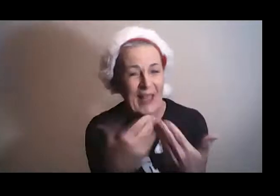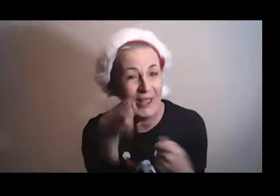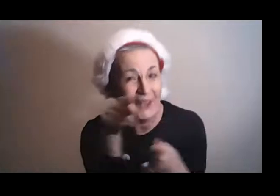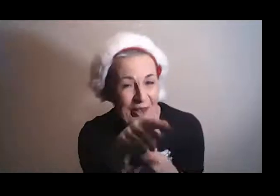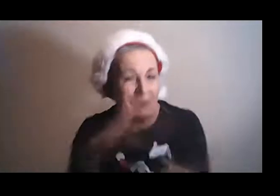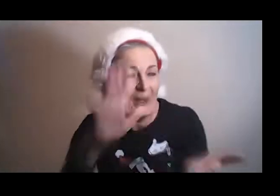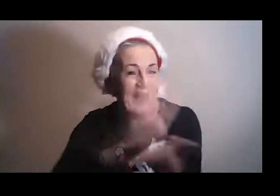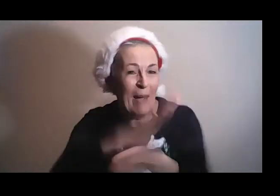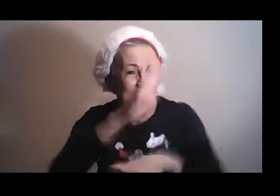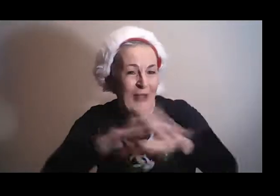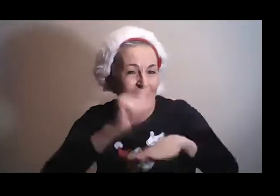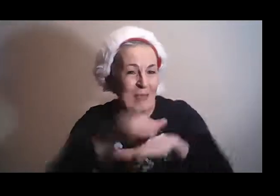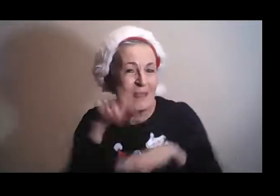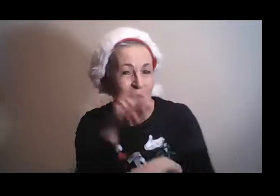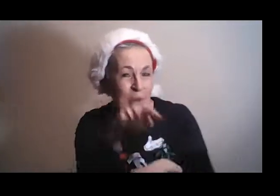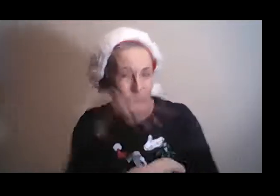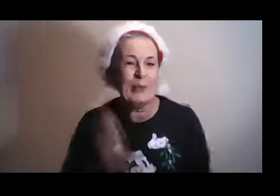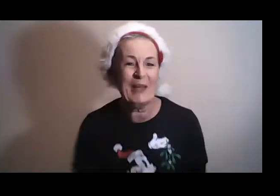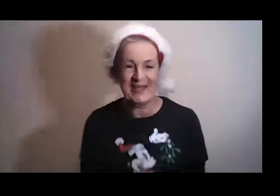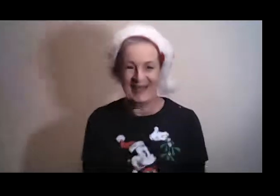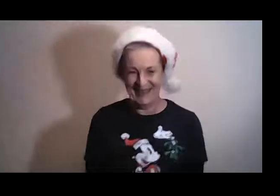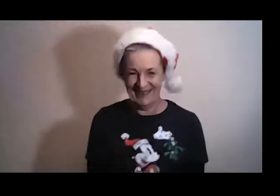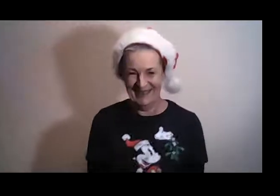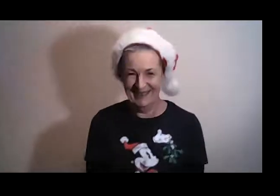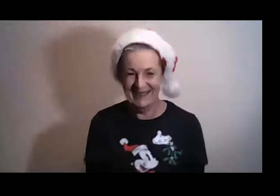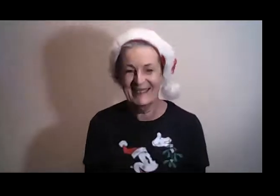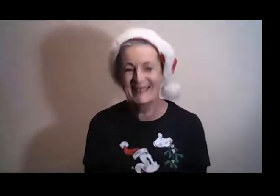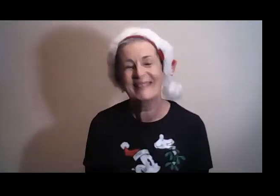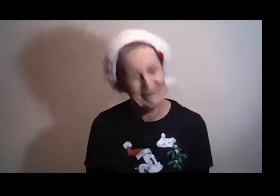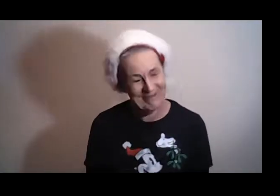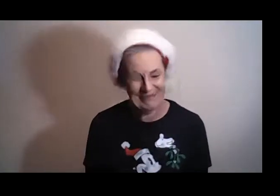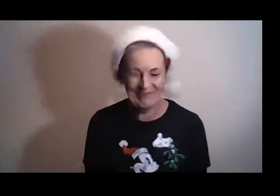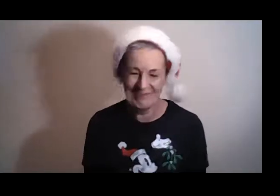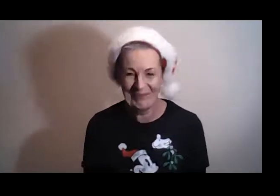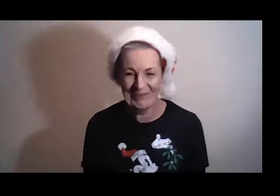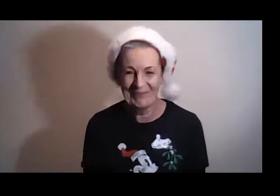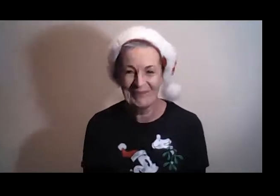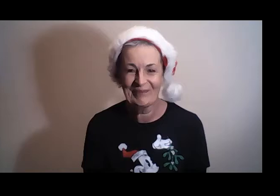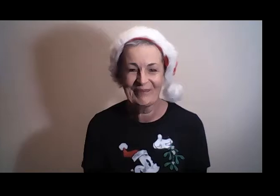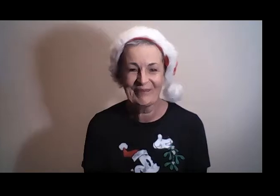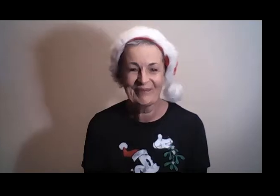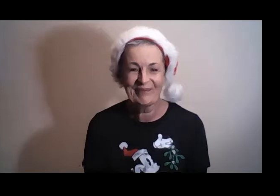and thank you, and happy Christmas to you, Ned. Thank you very much. Thank you.